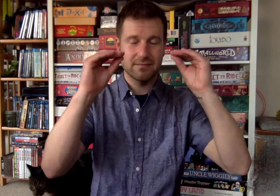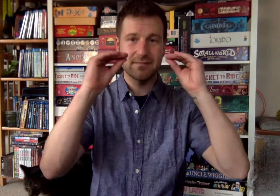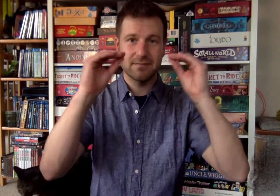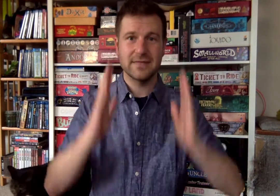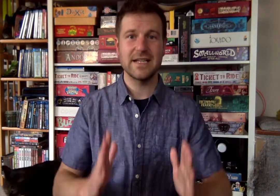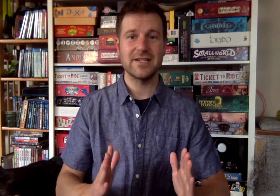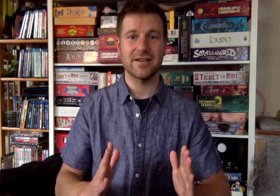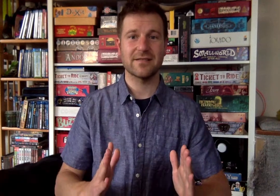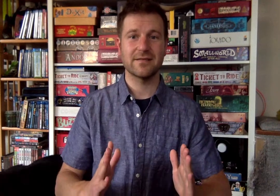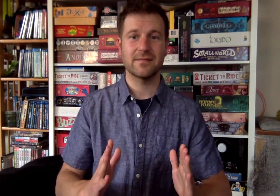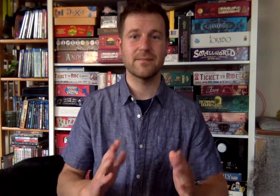Teacher.